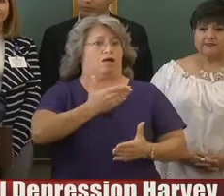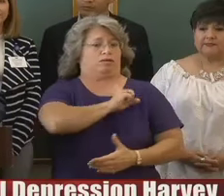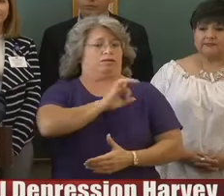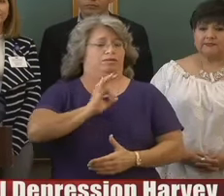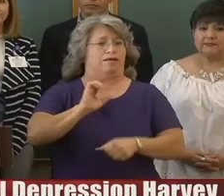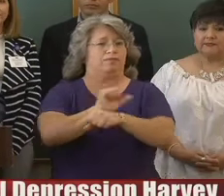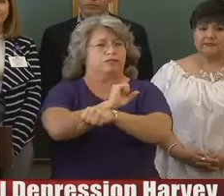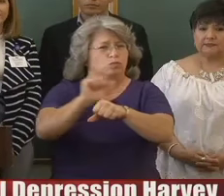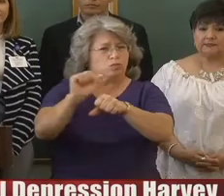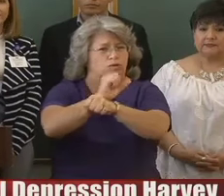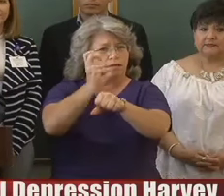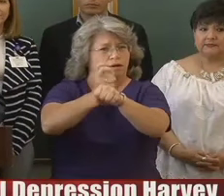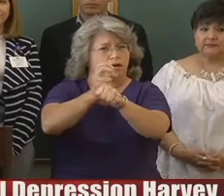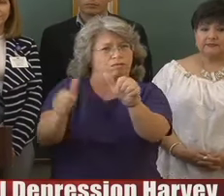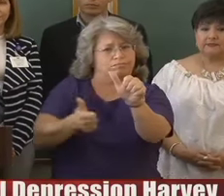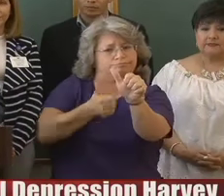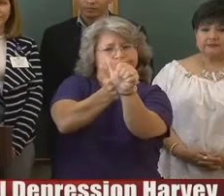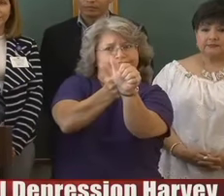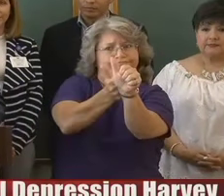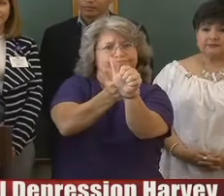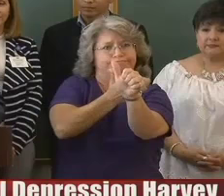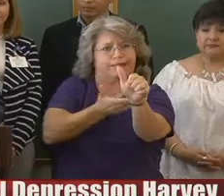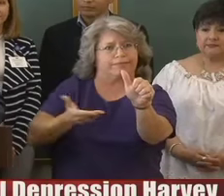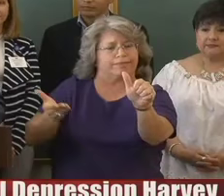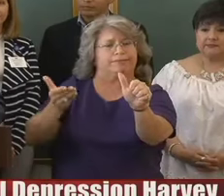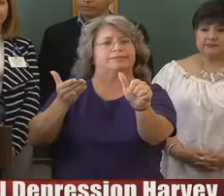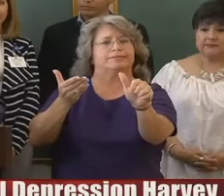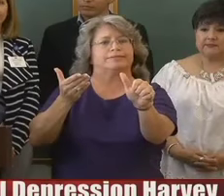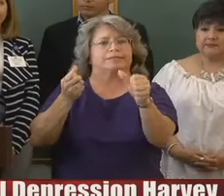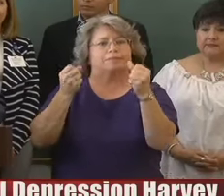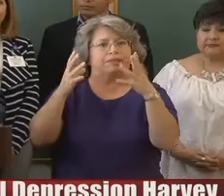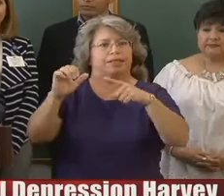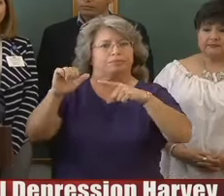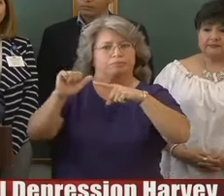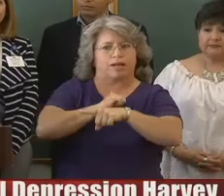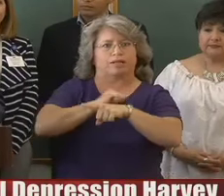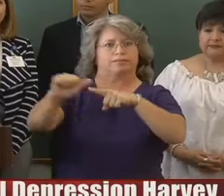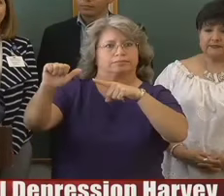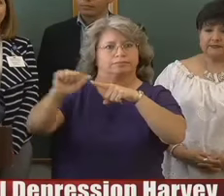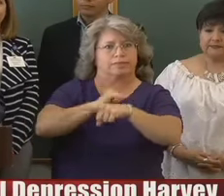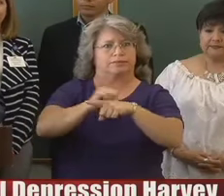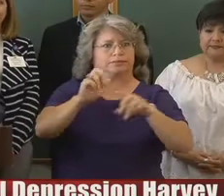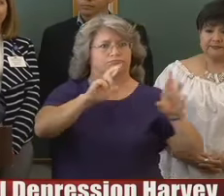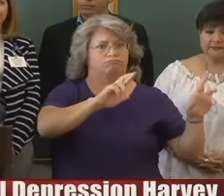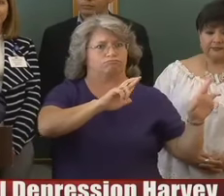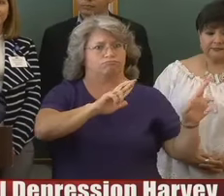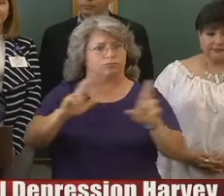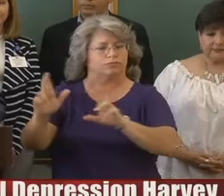scenes. They have done many, many practices,